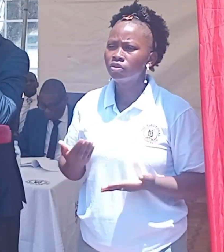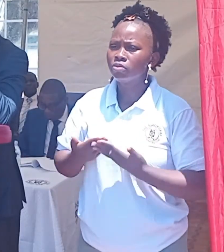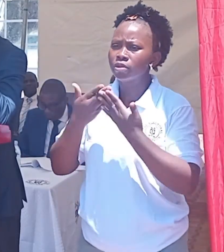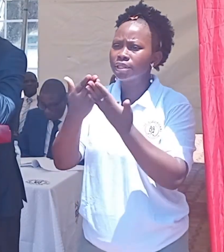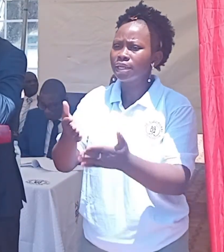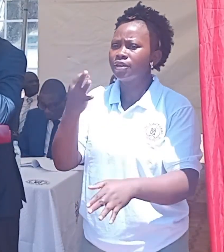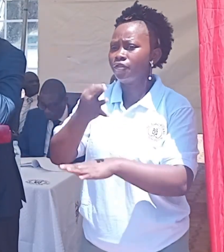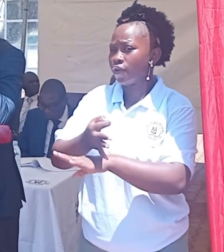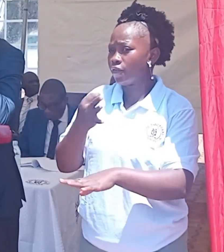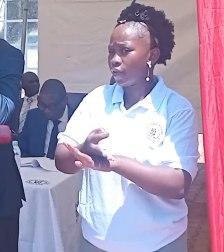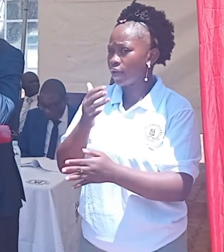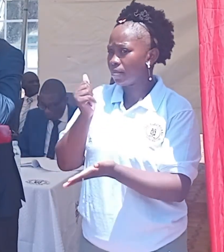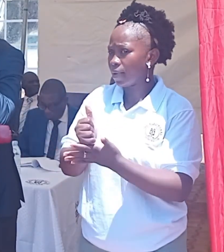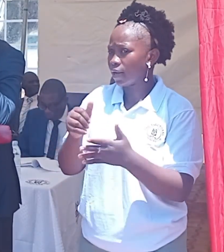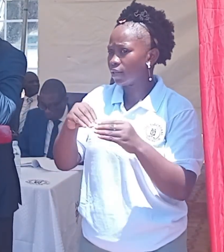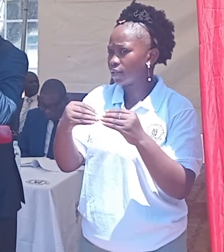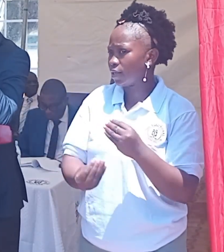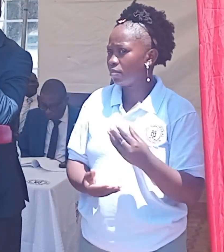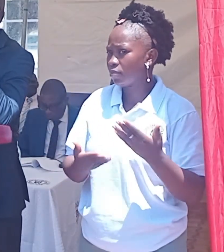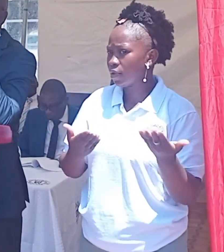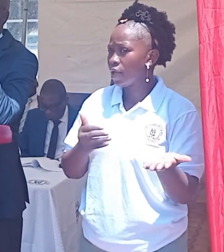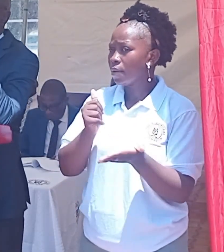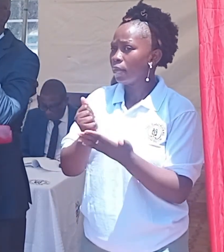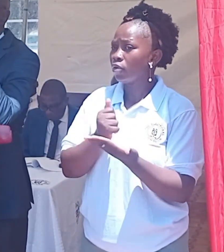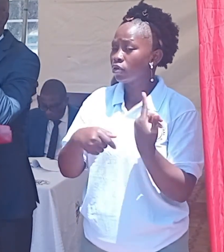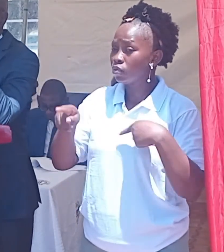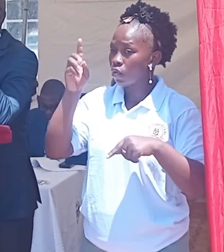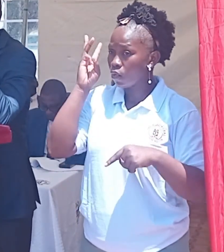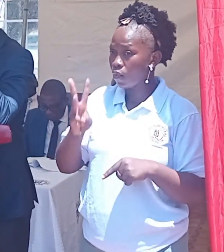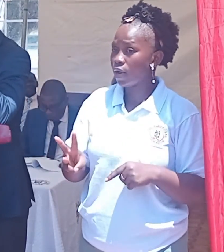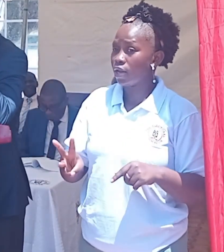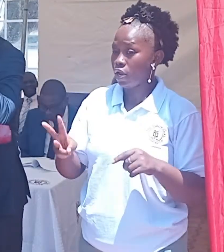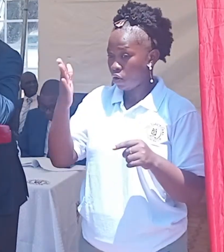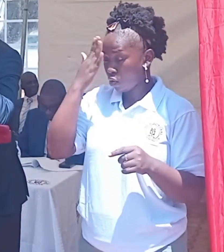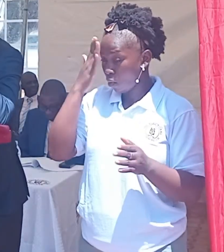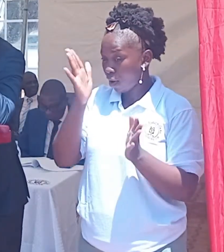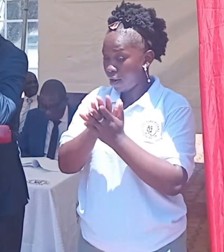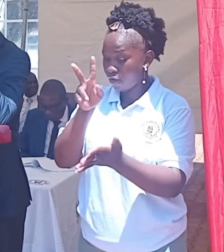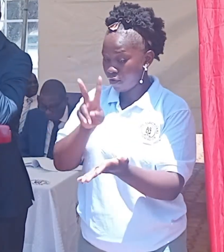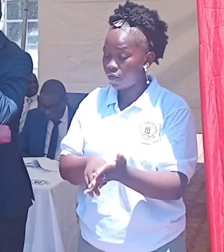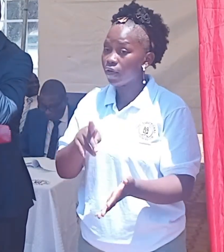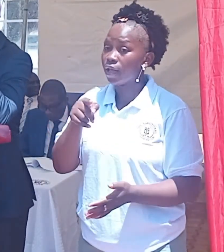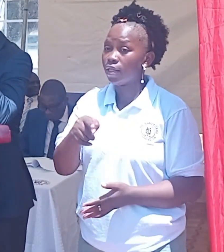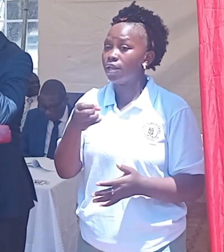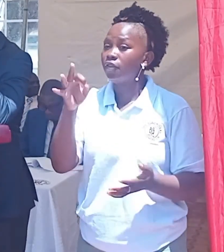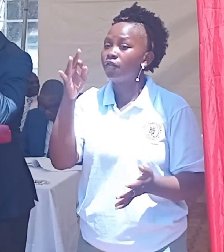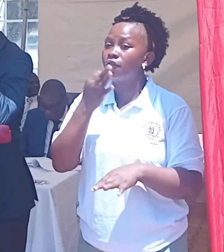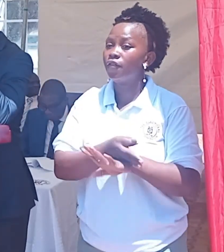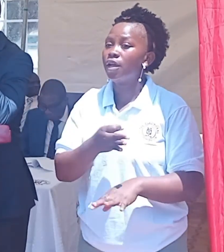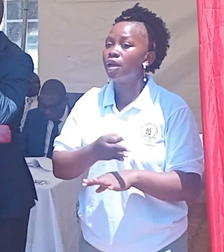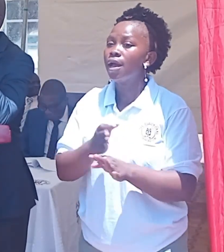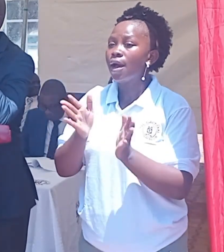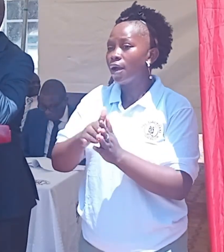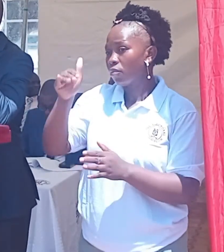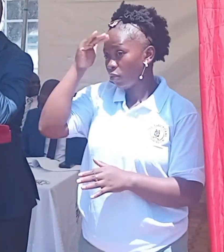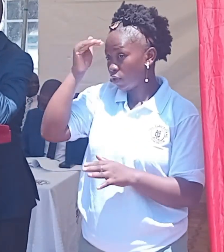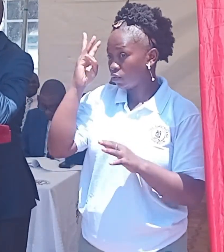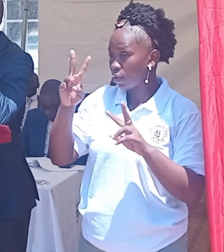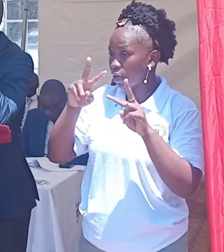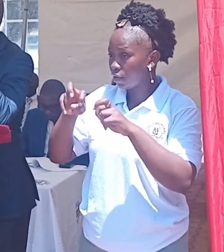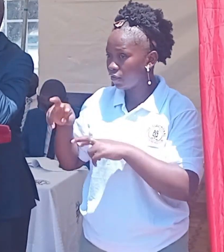present a forged bank slip, because we shall ascertain, verify that, and ask police to